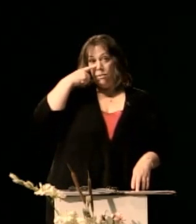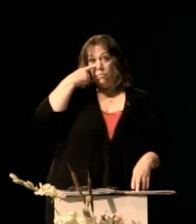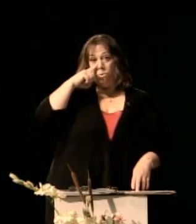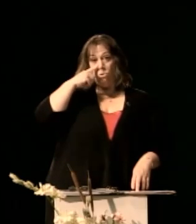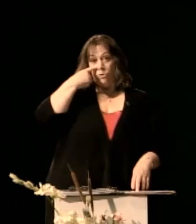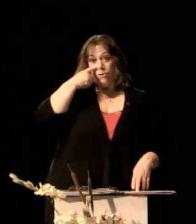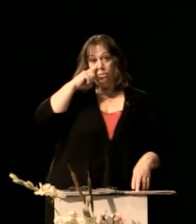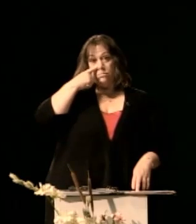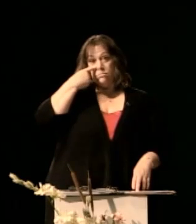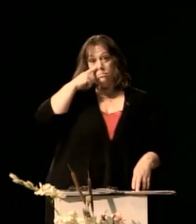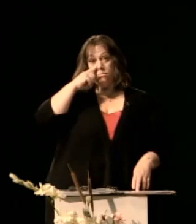Bored.